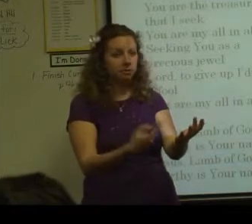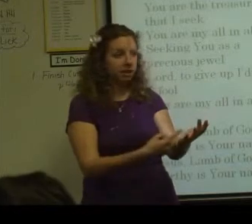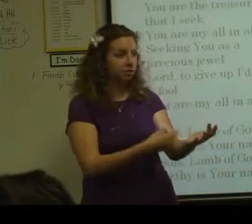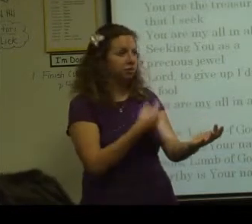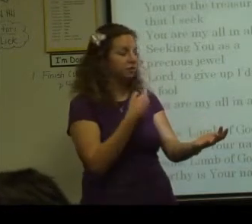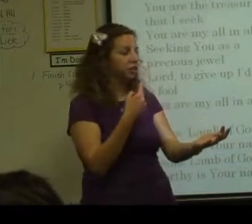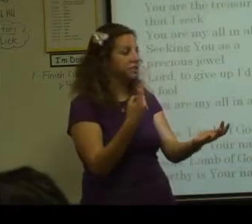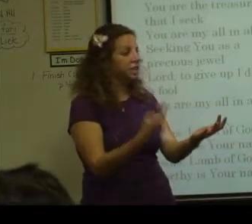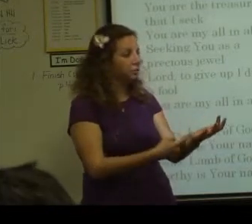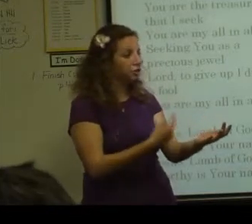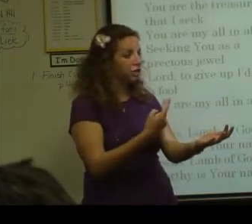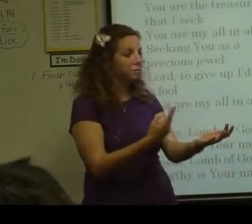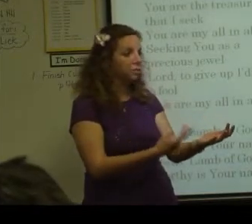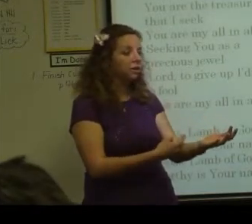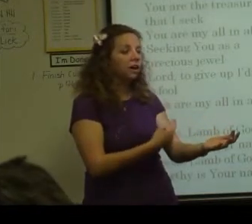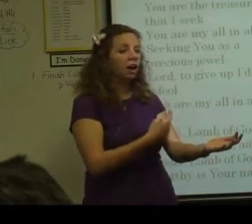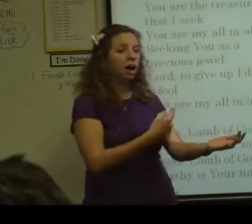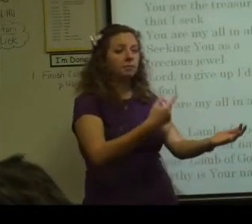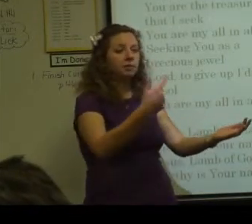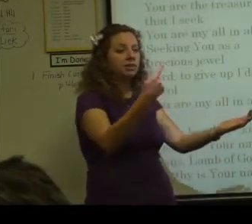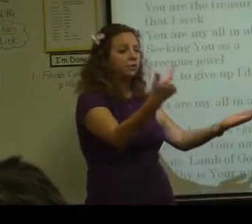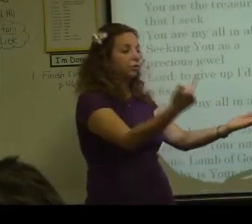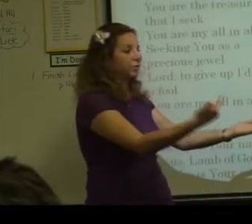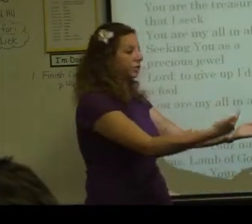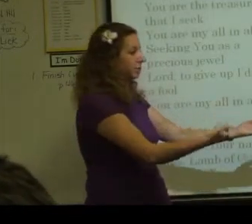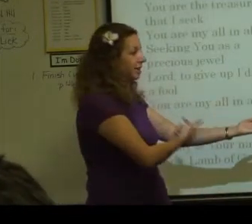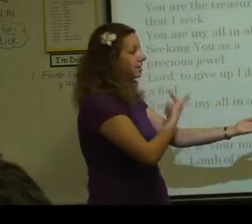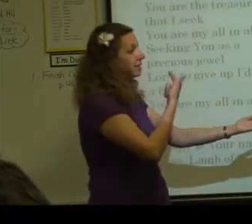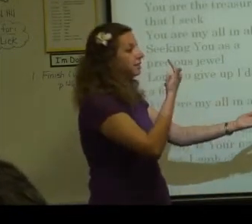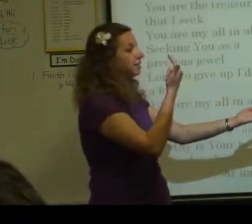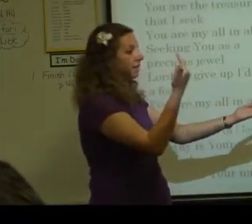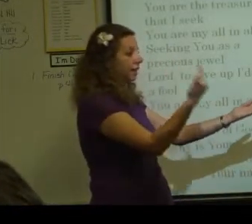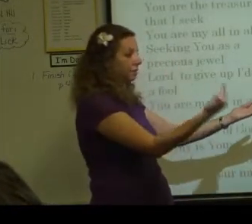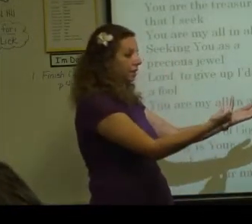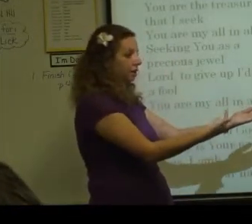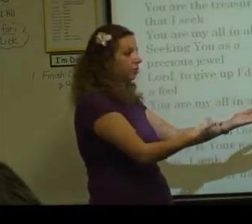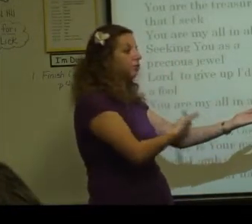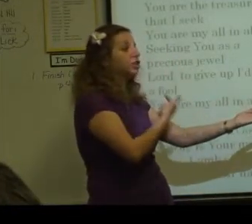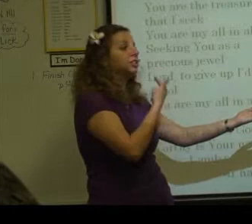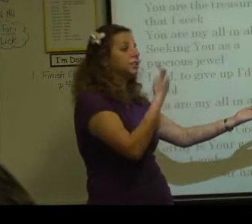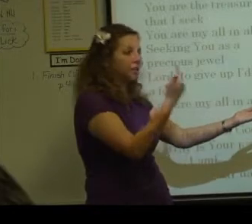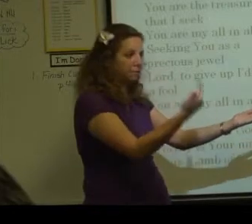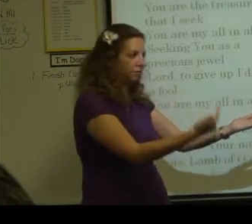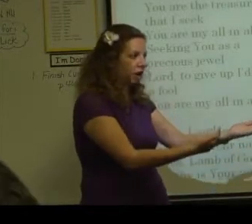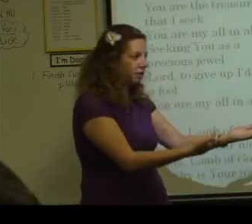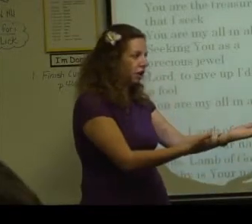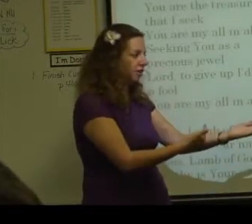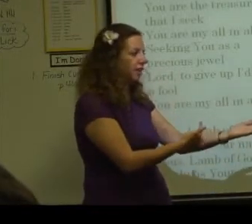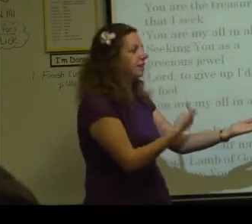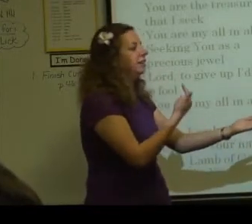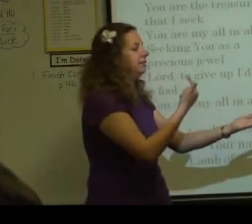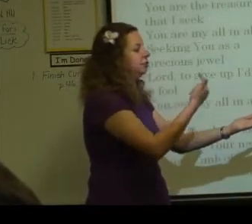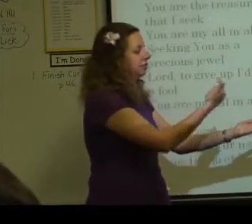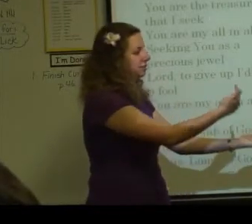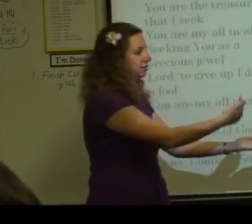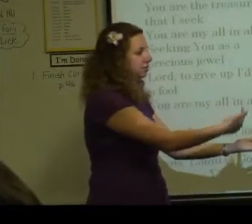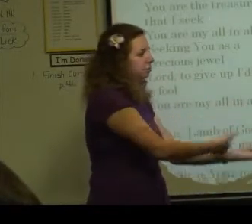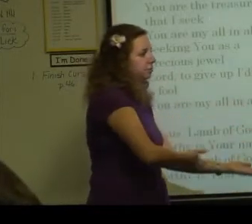like if you're referring to the animal sheep. If you go this way, it's lamb, like referring to the Lamb of God. Not like just there were a